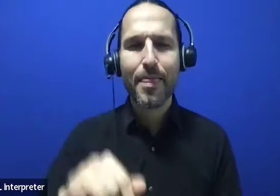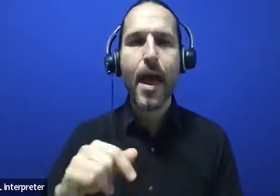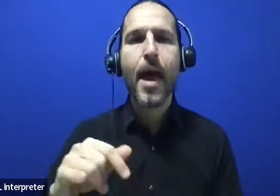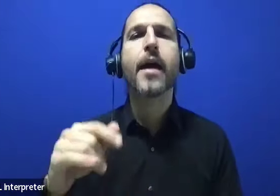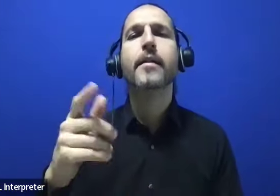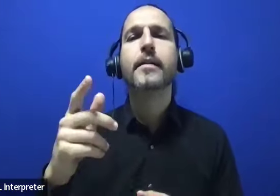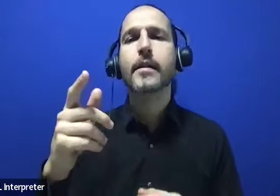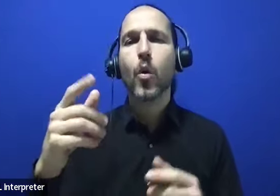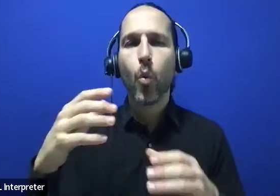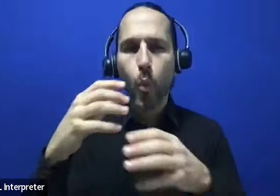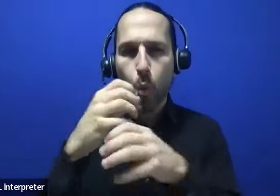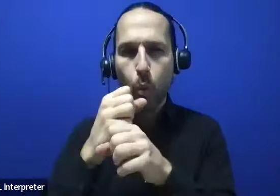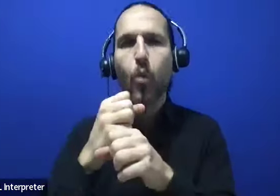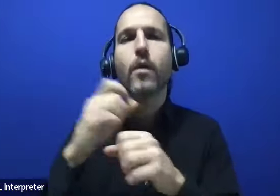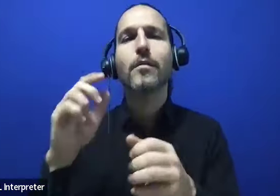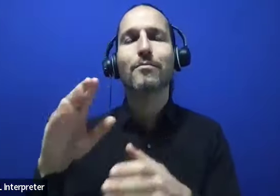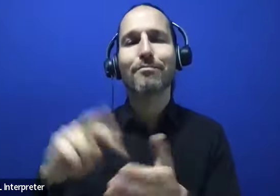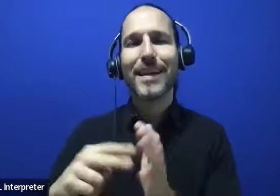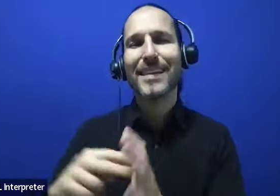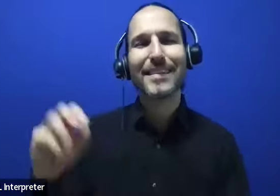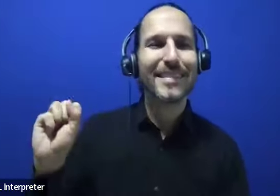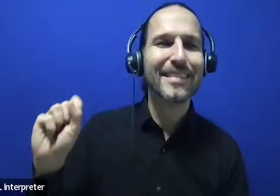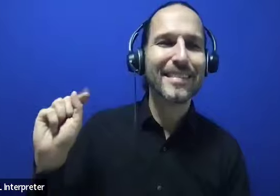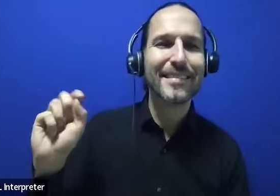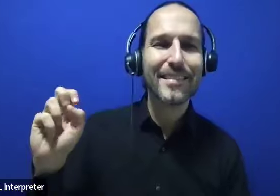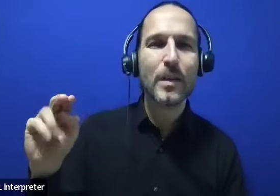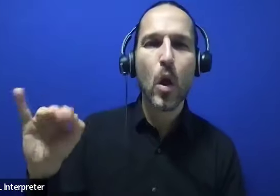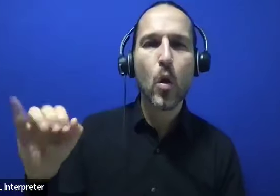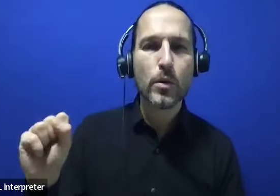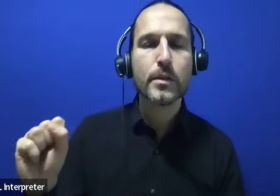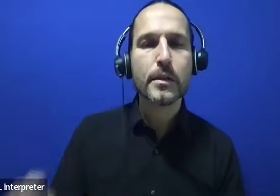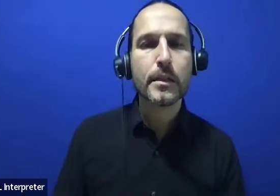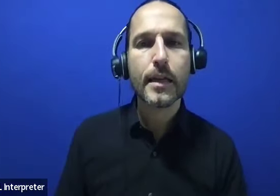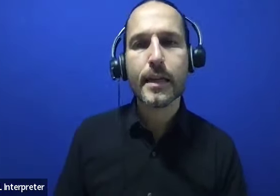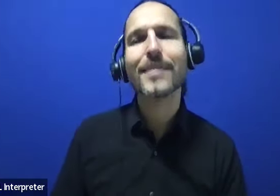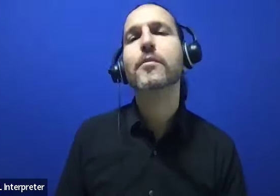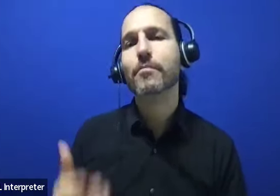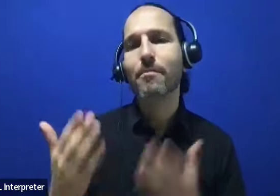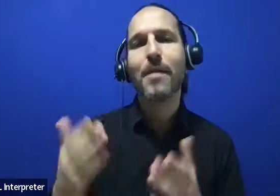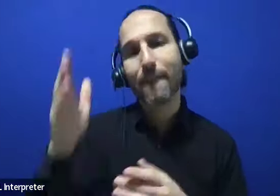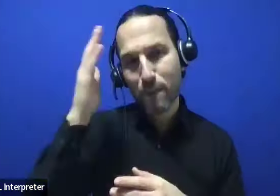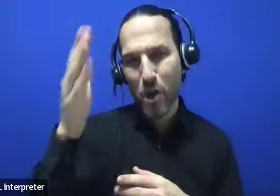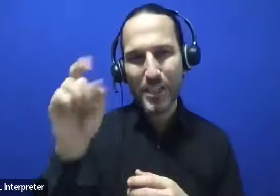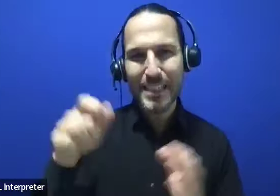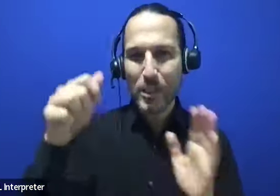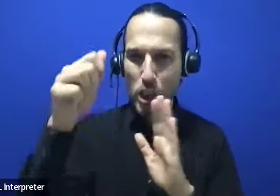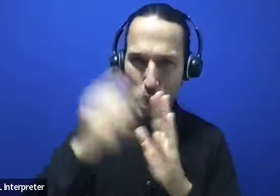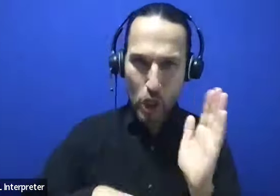indication of stenosis. So this person's probably going to be able to, going to need to have surgery so that they can learn